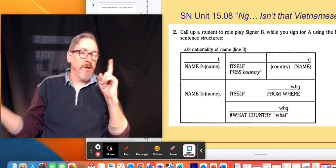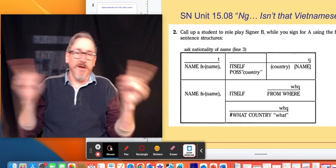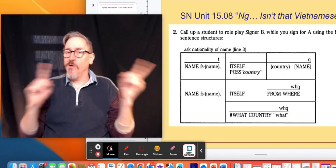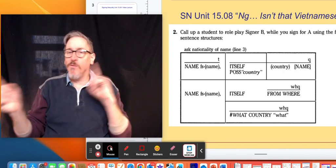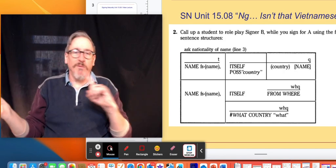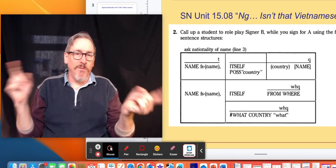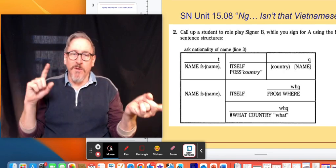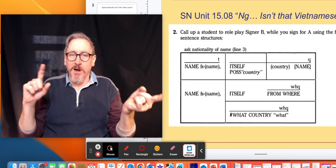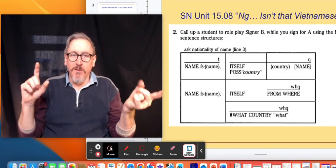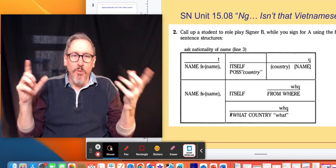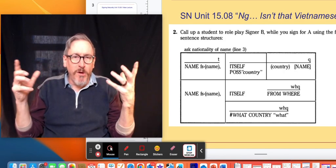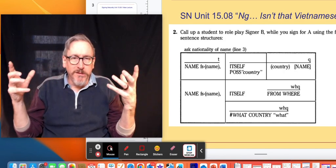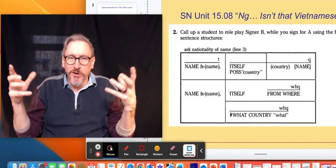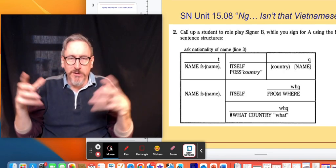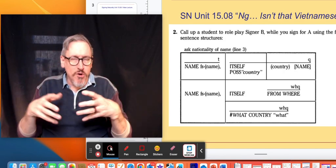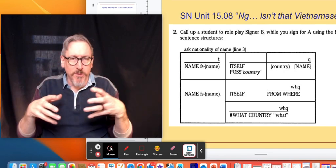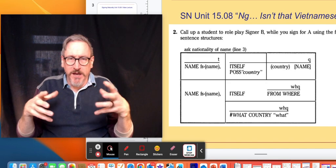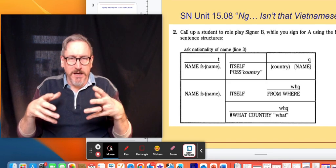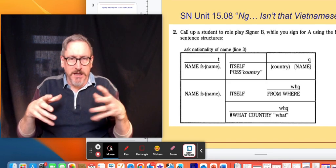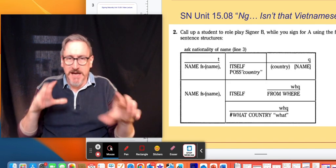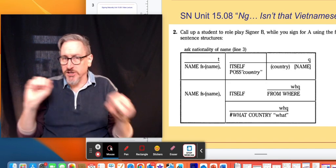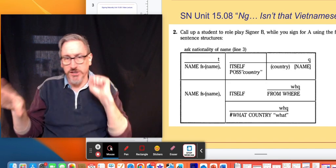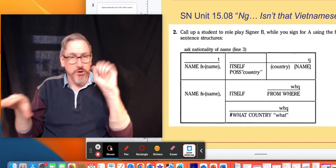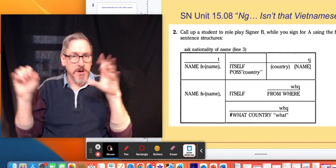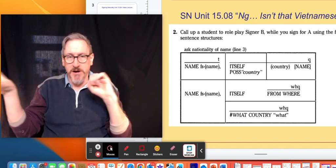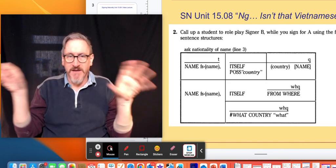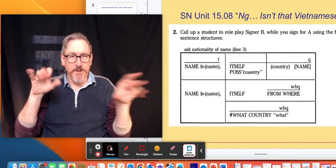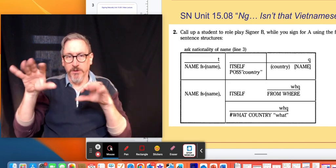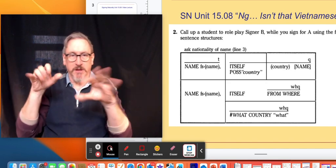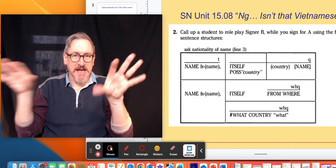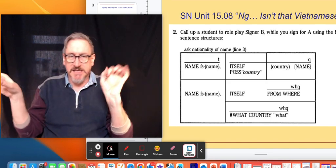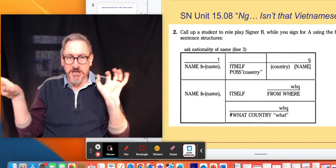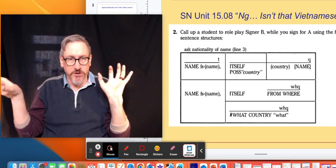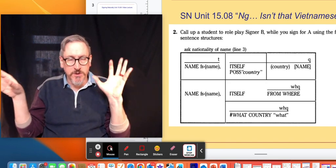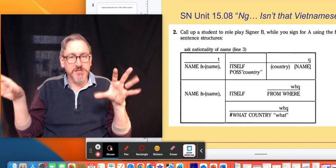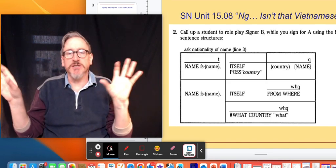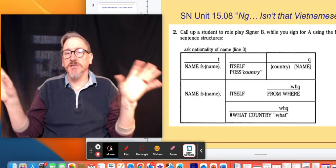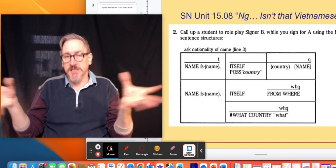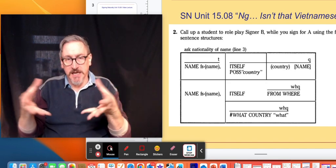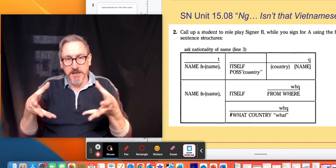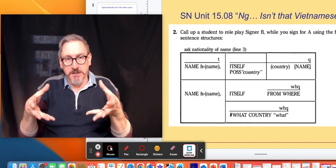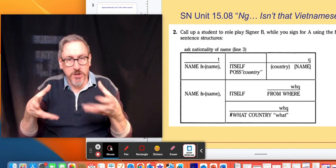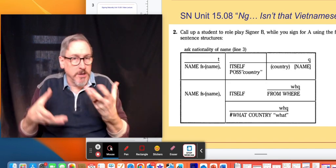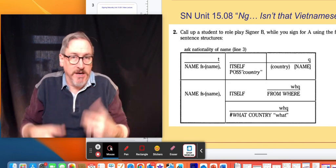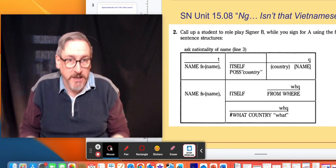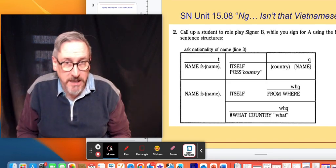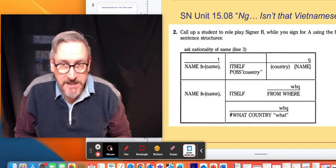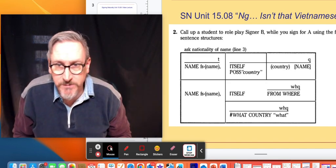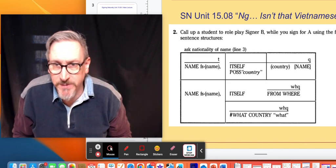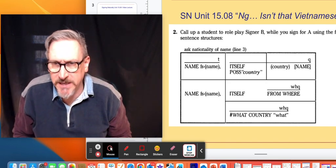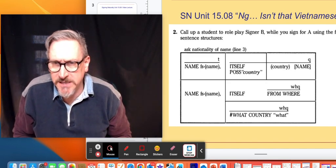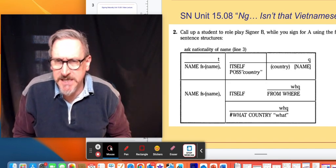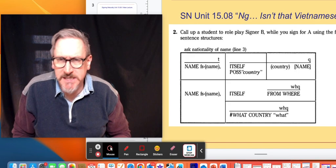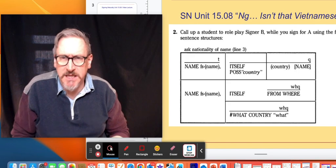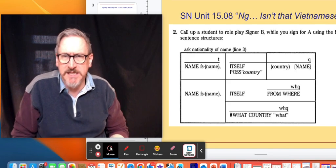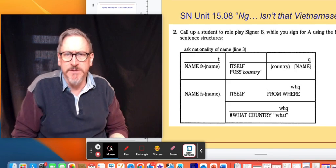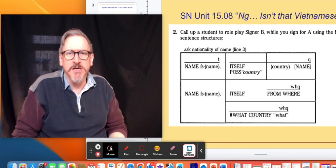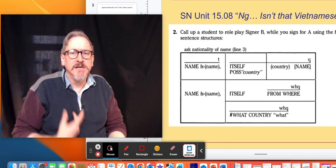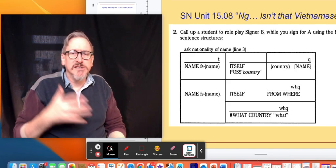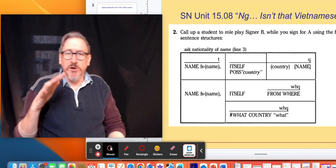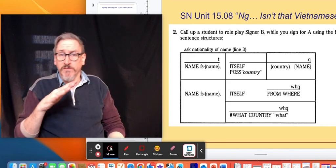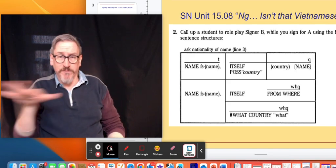So we'll normally in class just go around, have people ask each other questions and talk about it in class, depending on the size of the